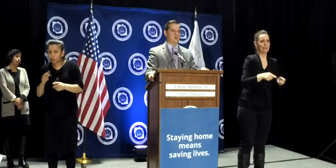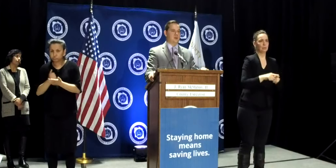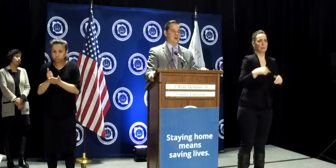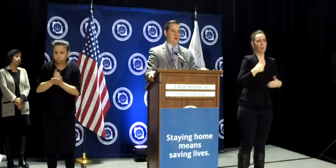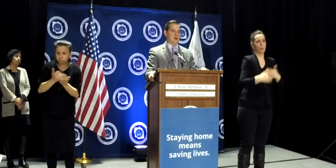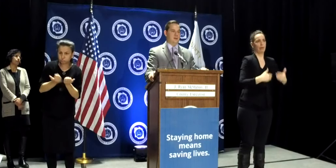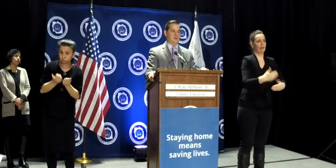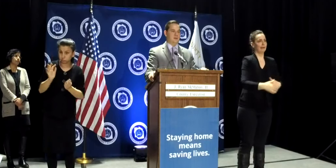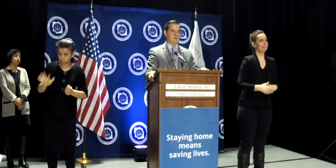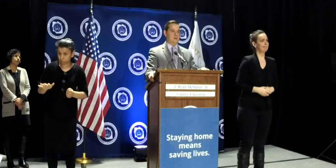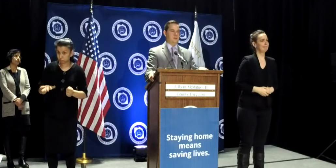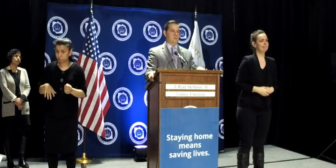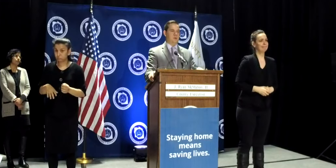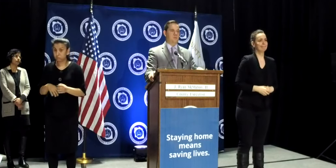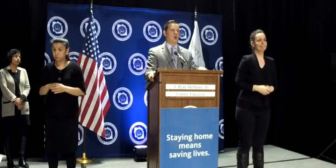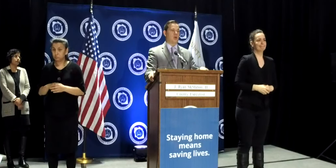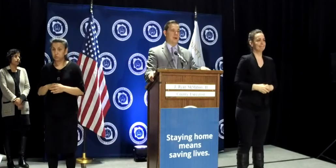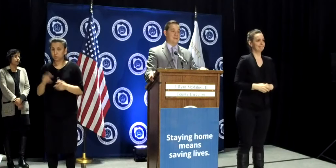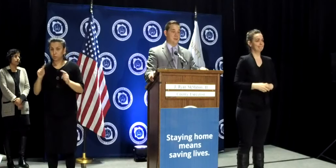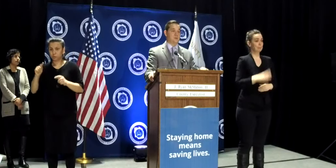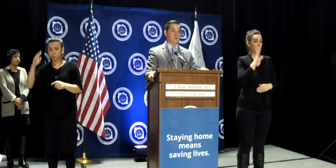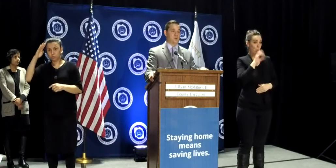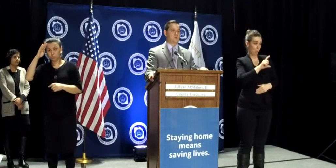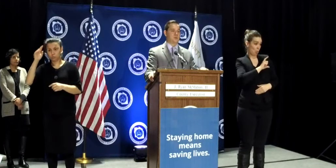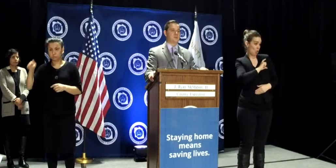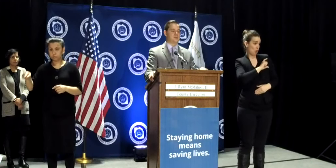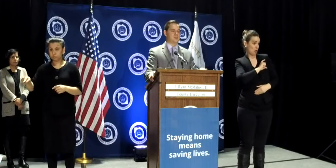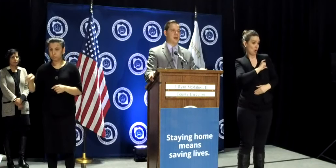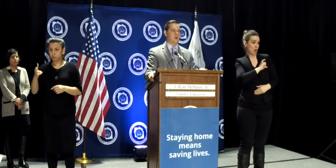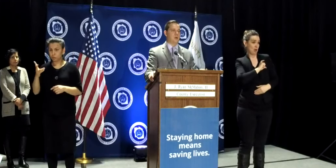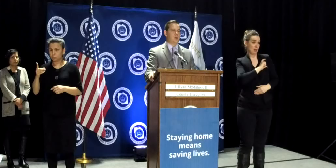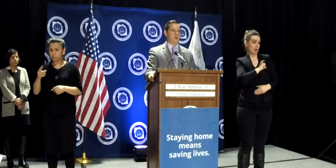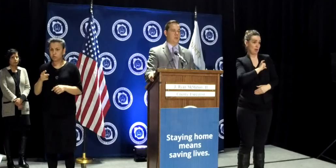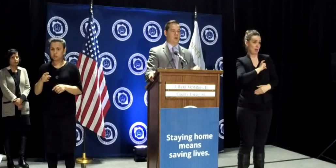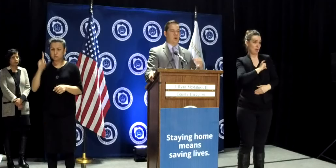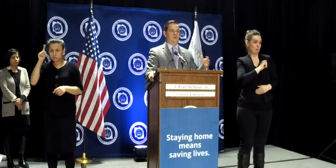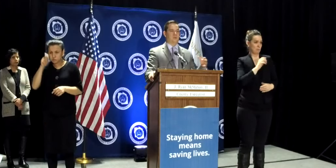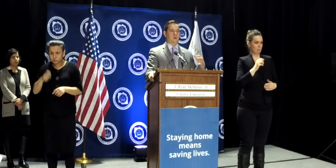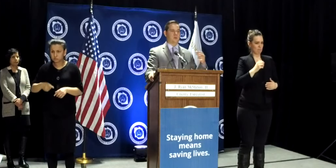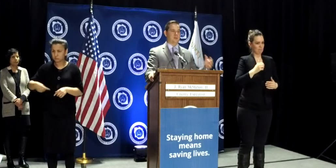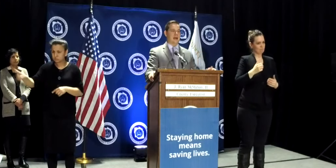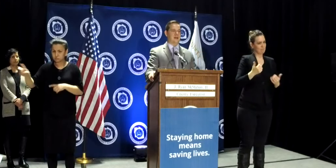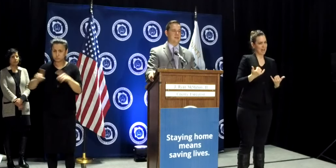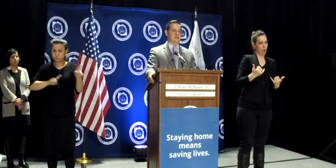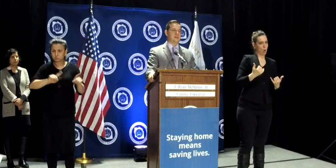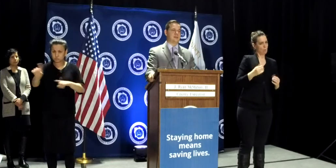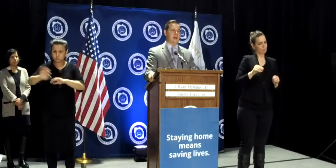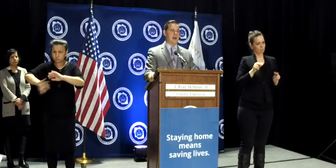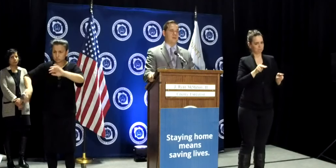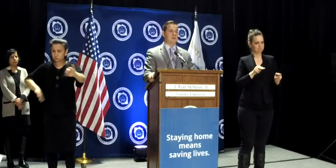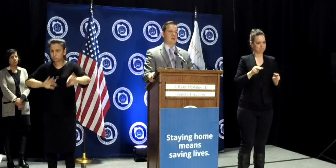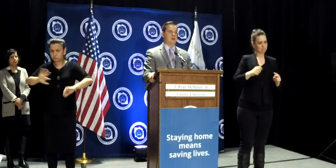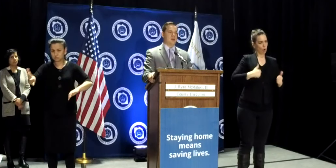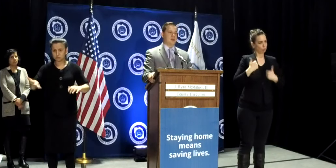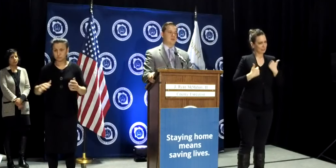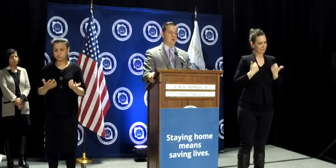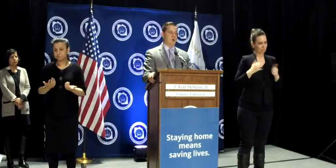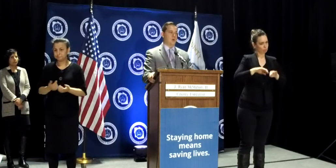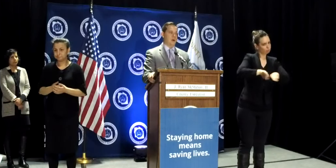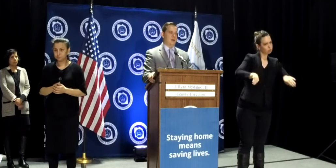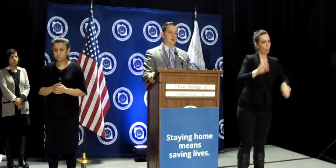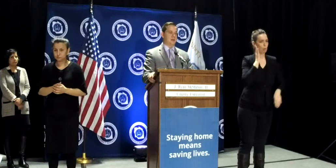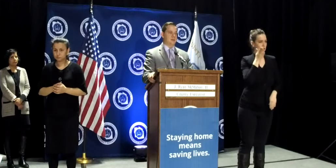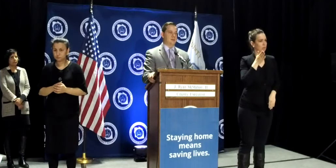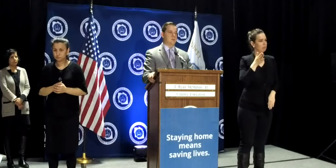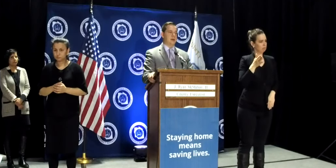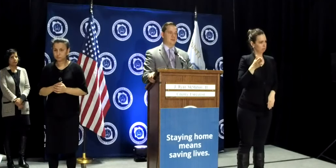to be more aggressive with social distancing now. They're more comfortable with the guidance that they have. And